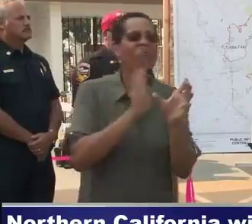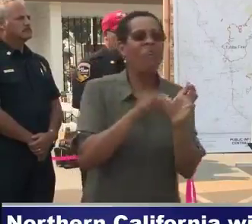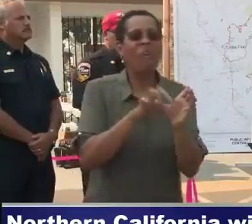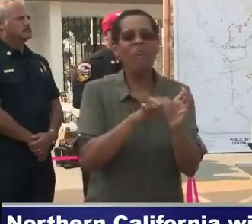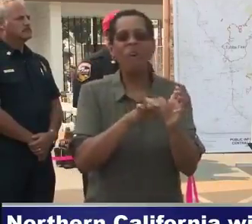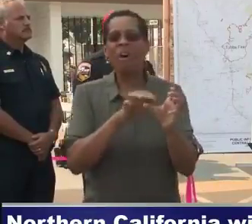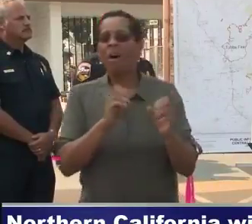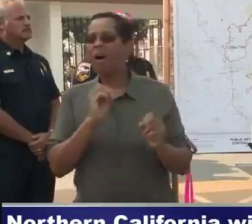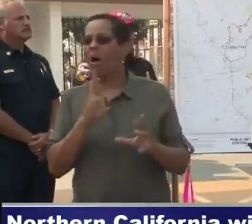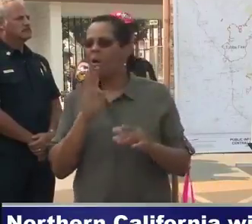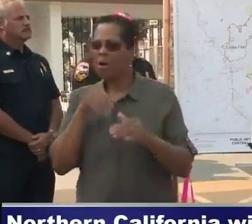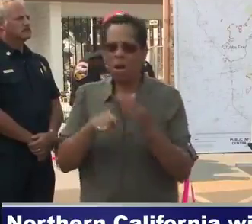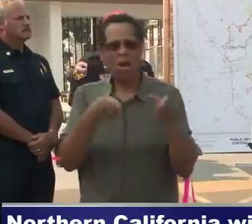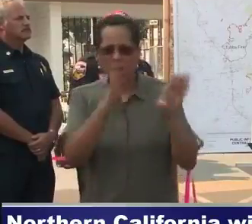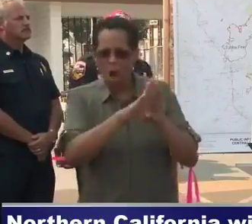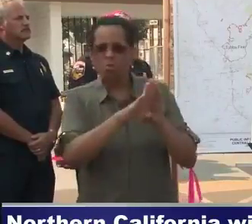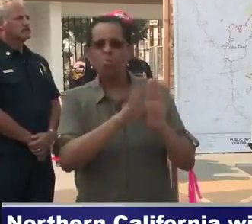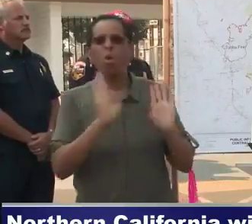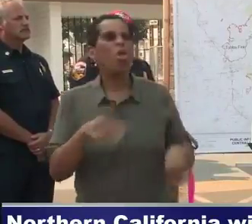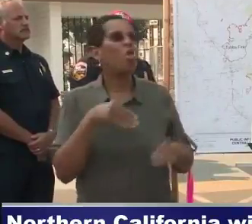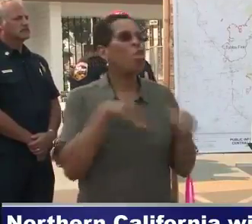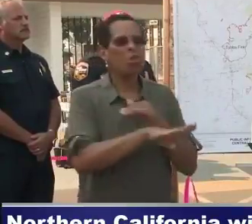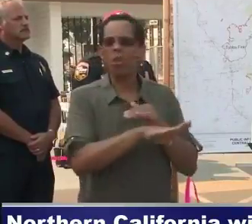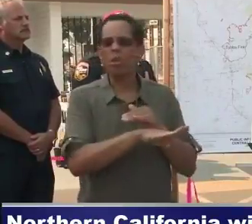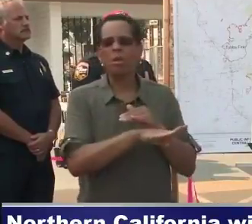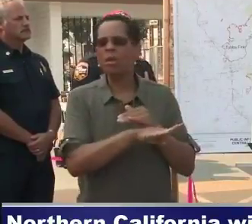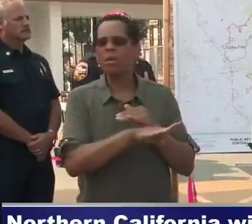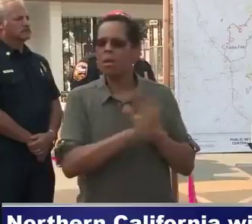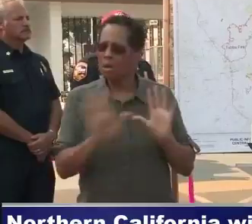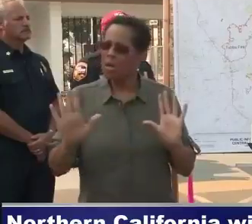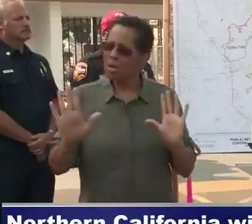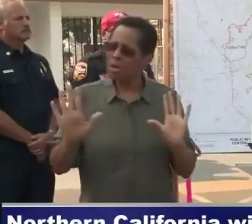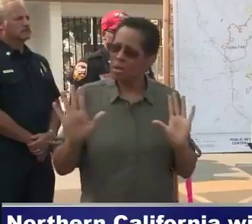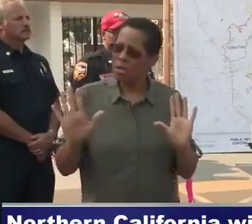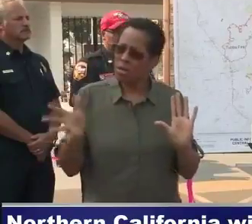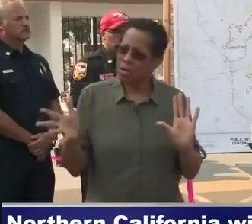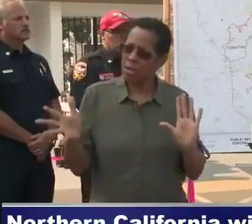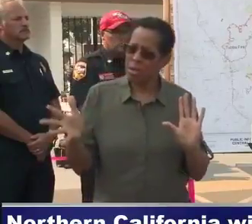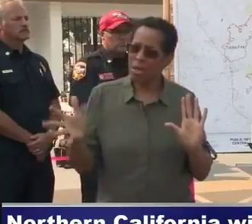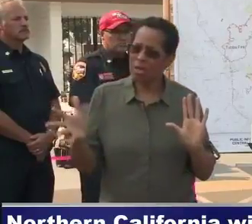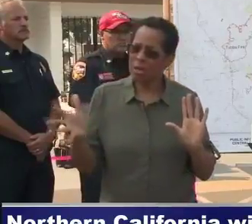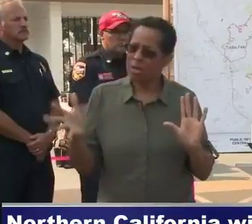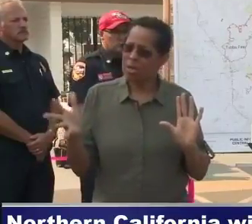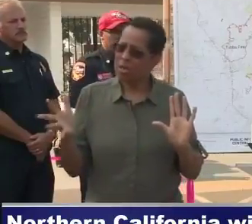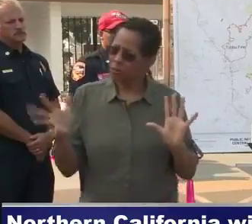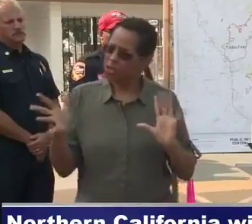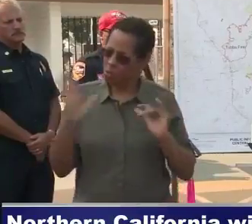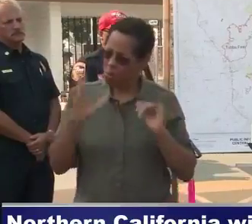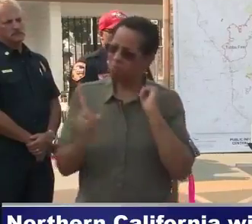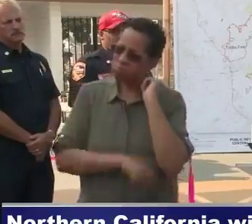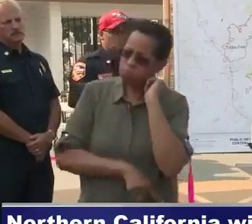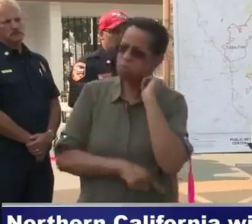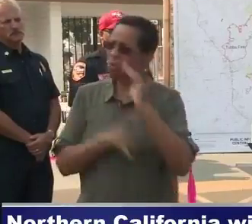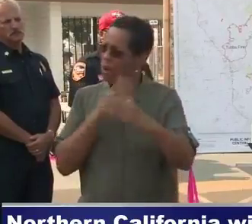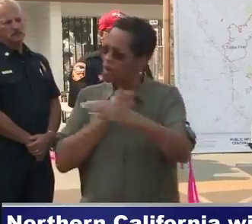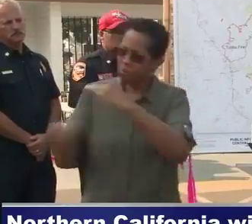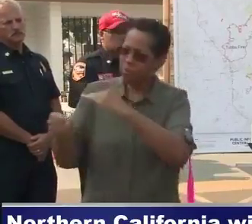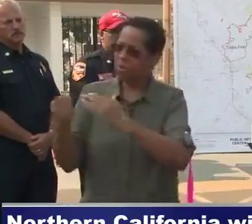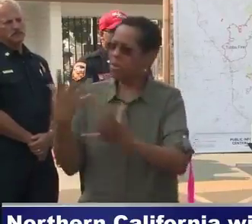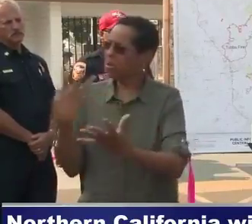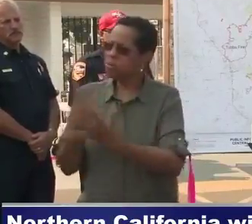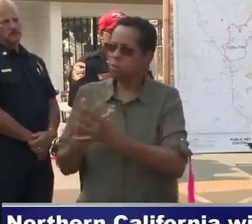that are disaster areas. Those, again, punishable by incarceration, and we're taking all